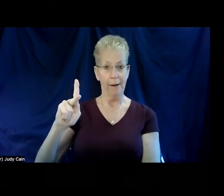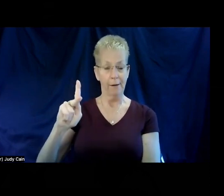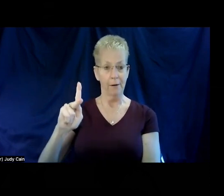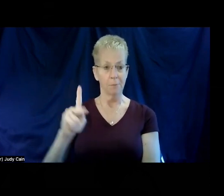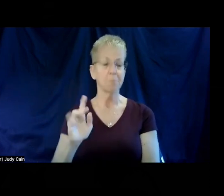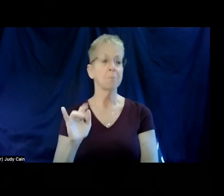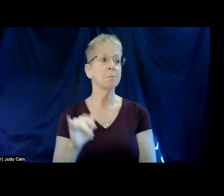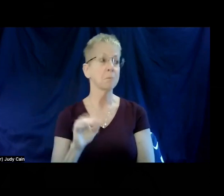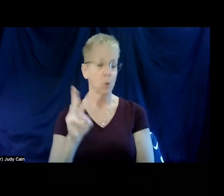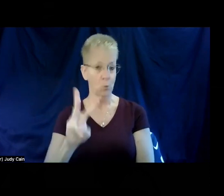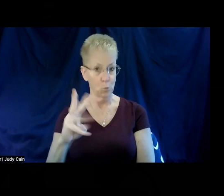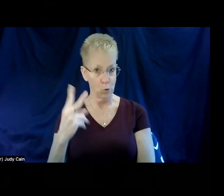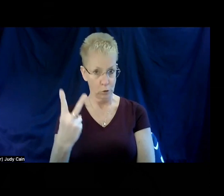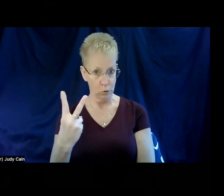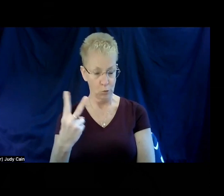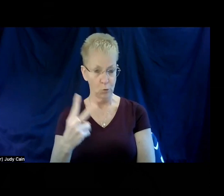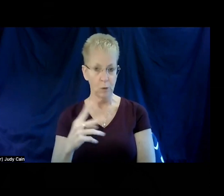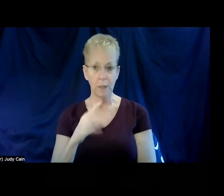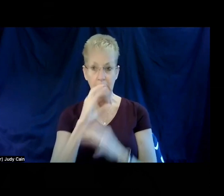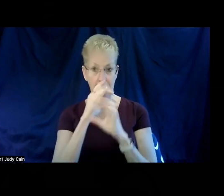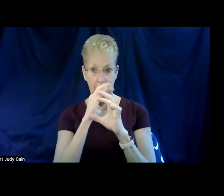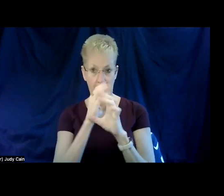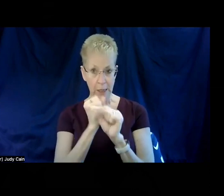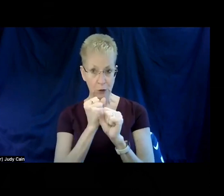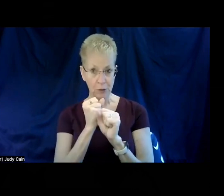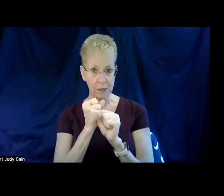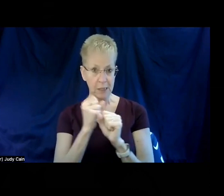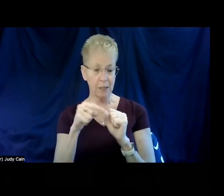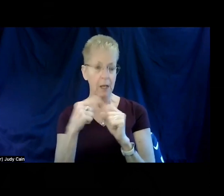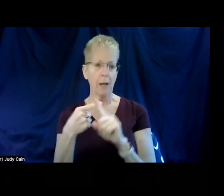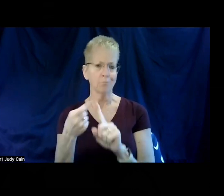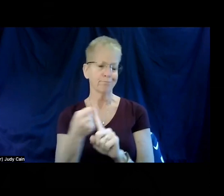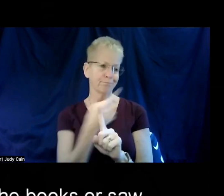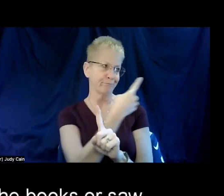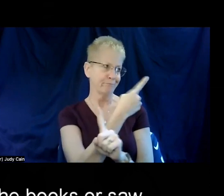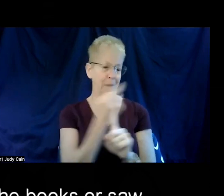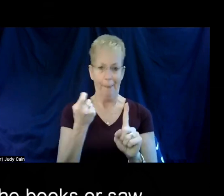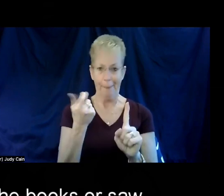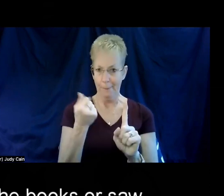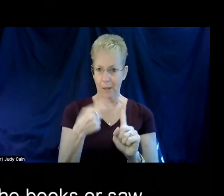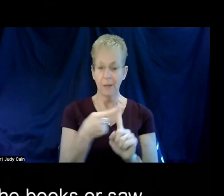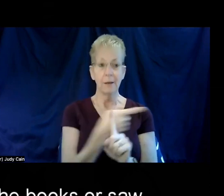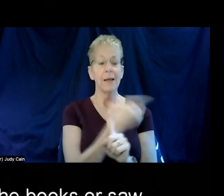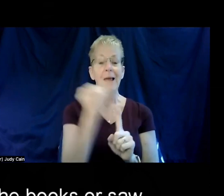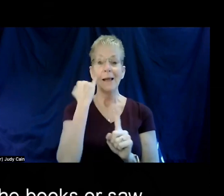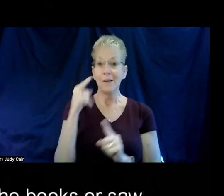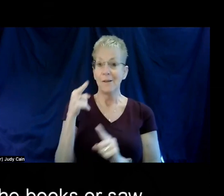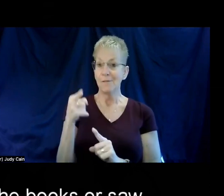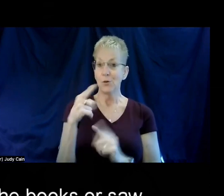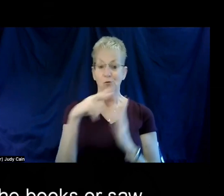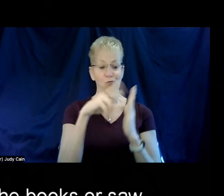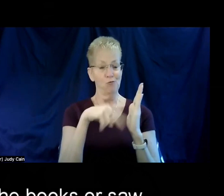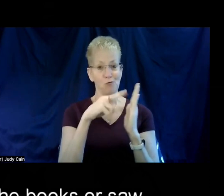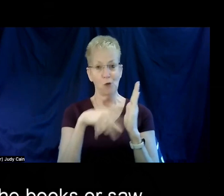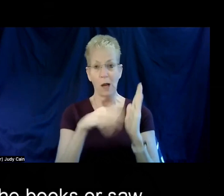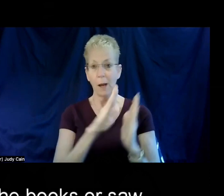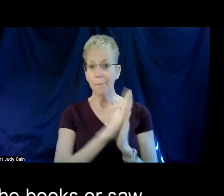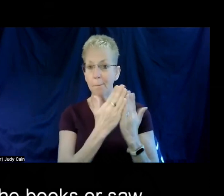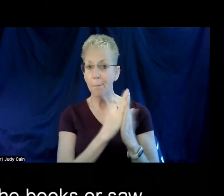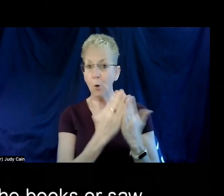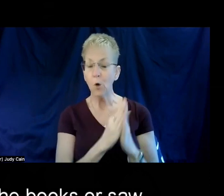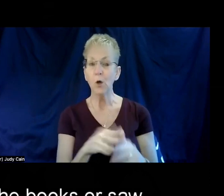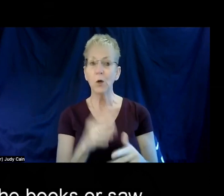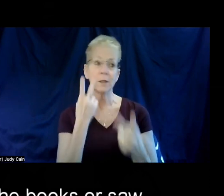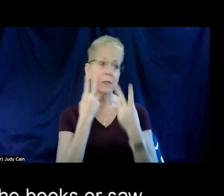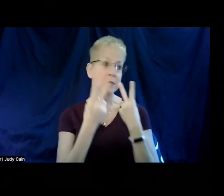just let me digress for a second. If you've read any of the books or saw any of